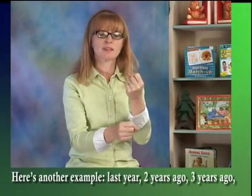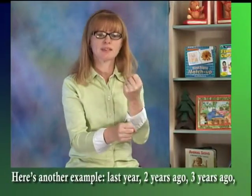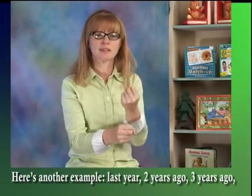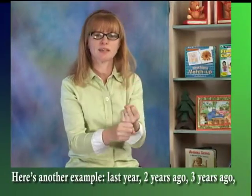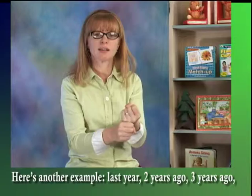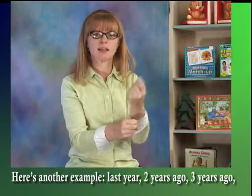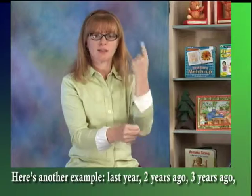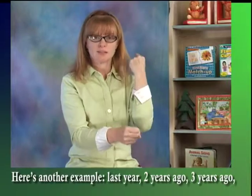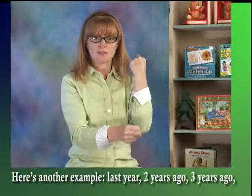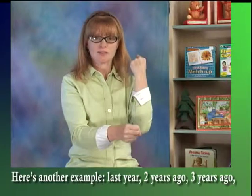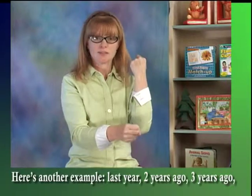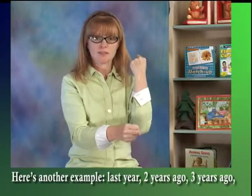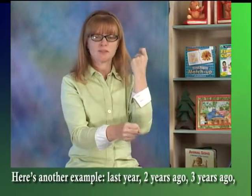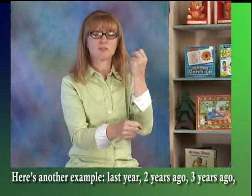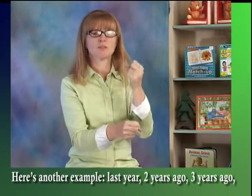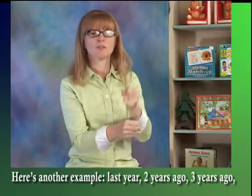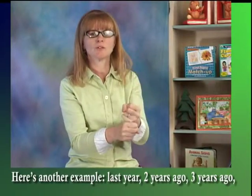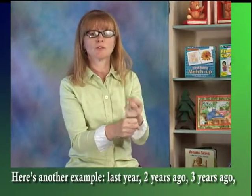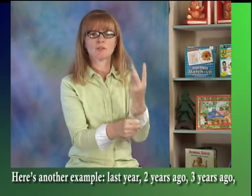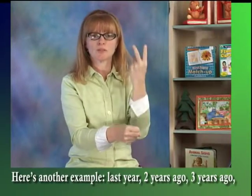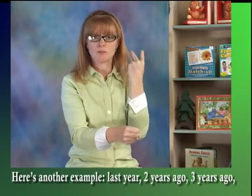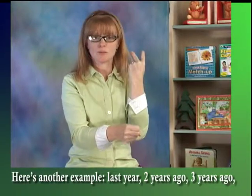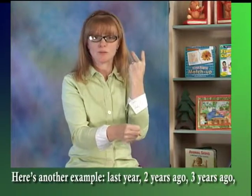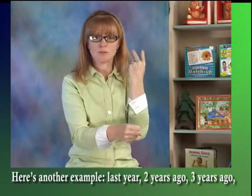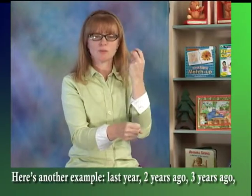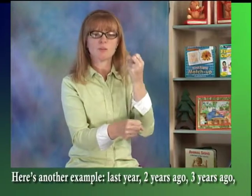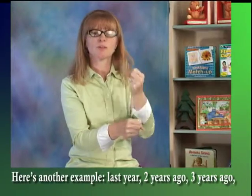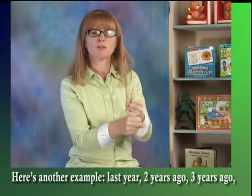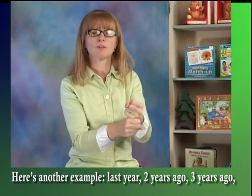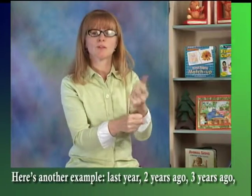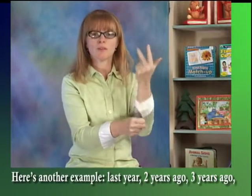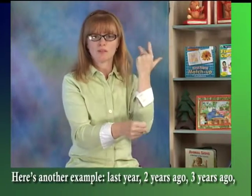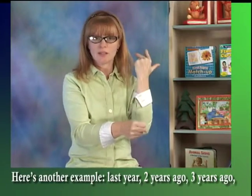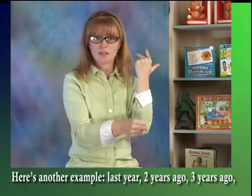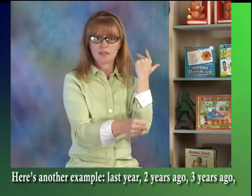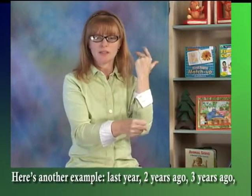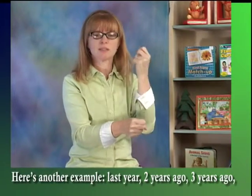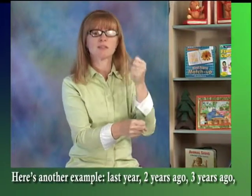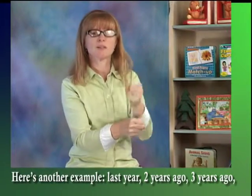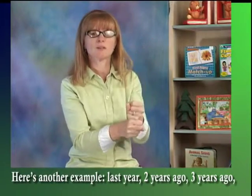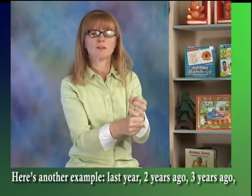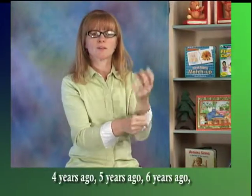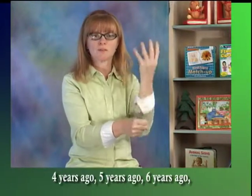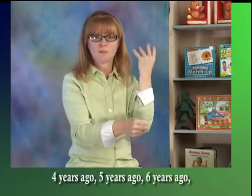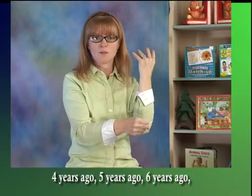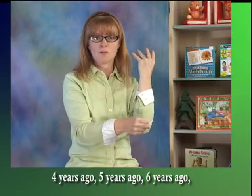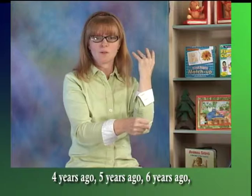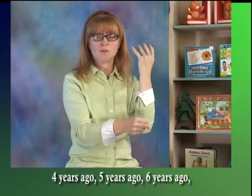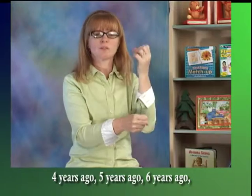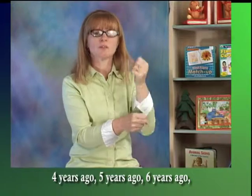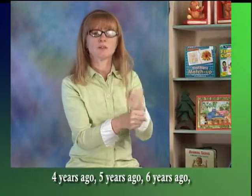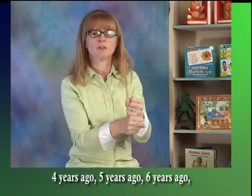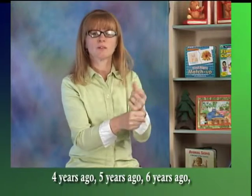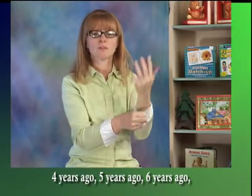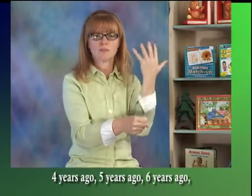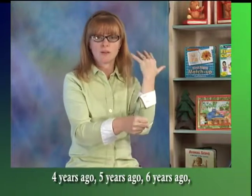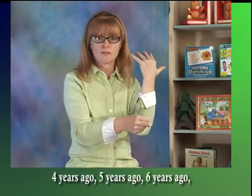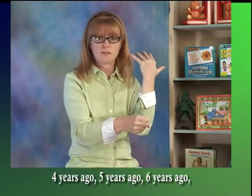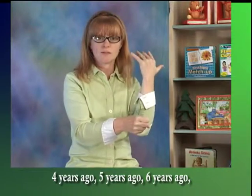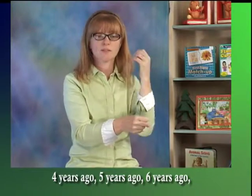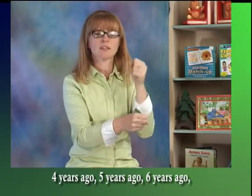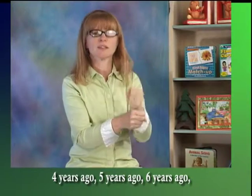another example. Last year, 2 years ago, 3 years ago, 4 years